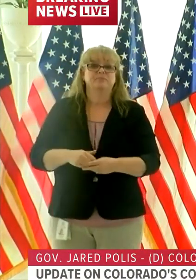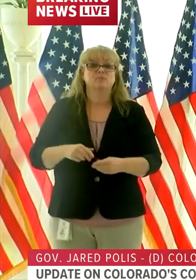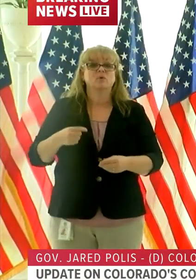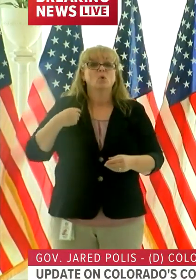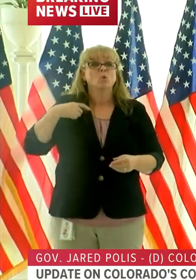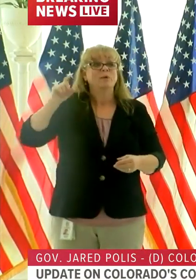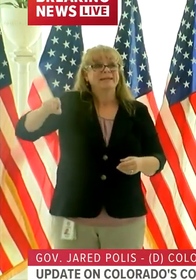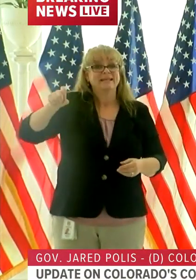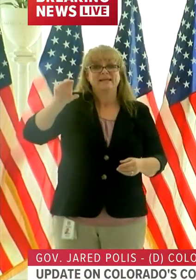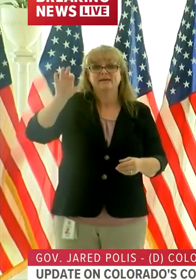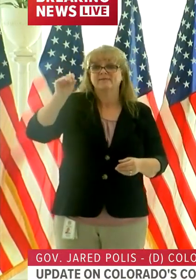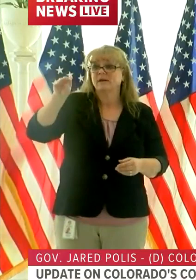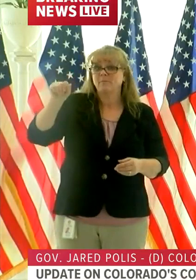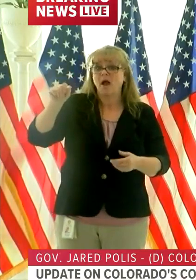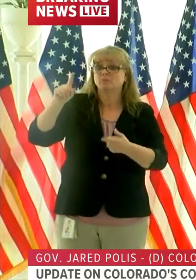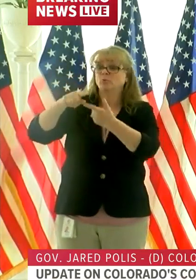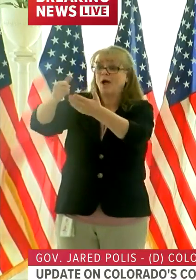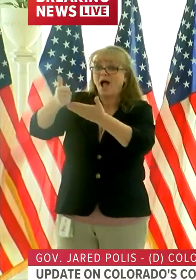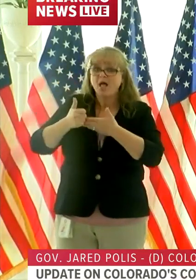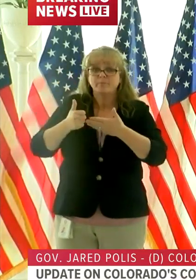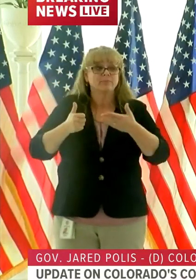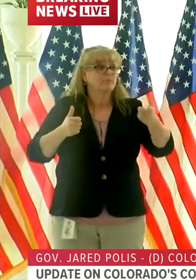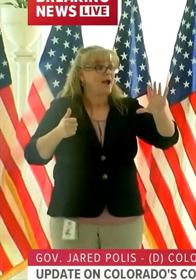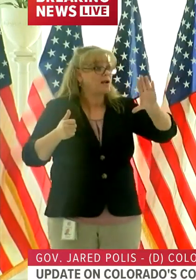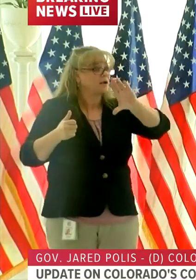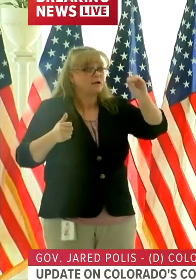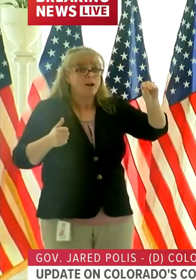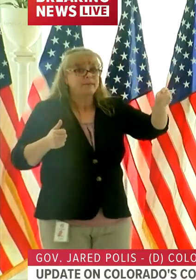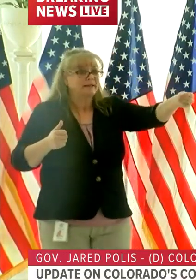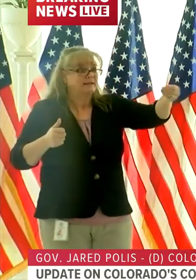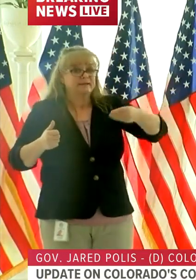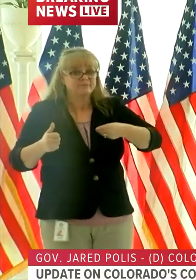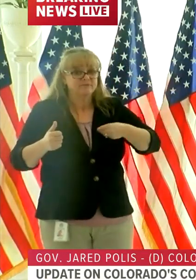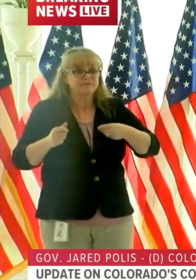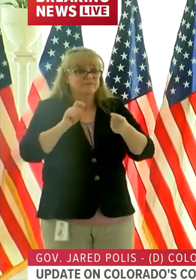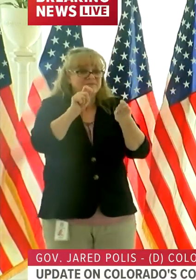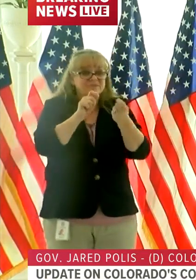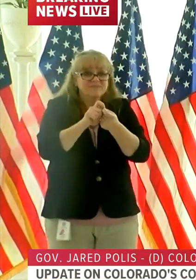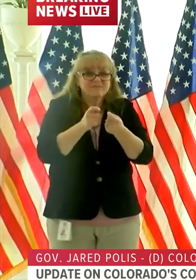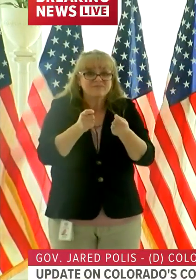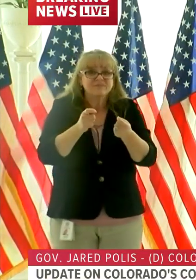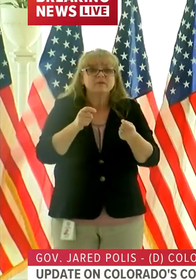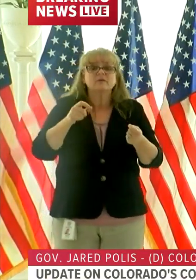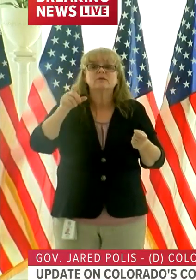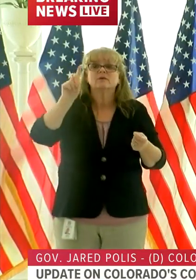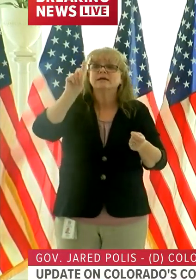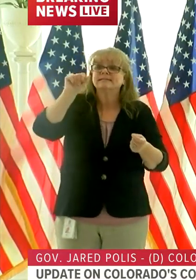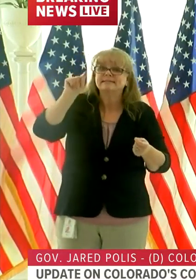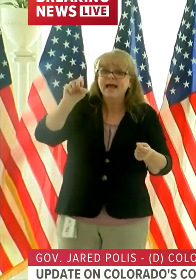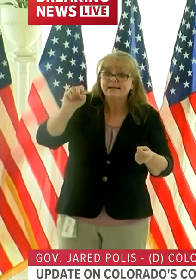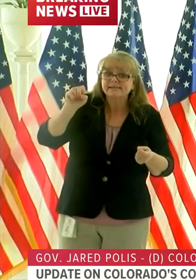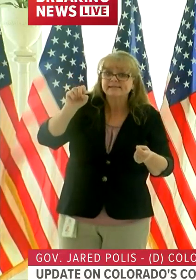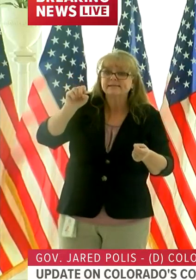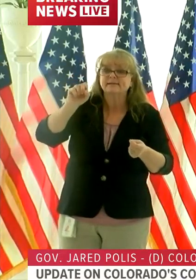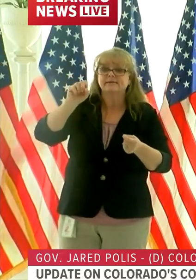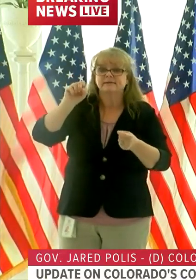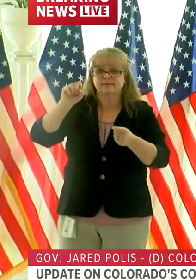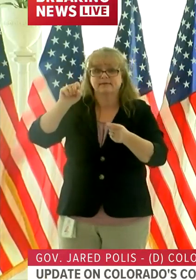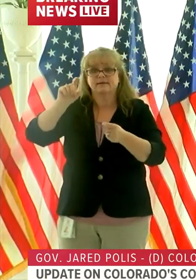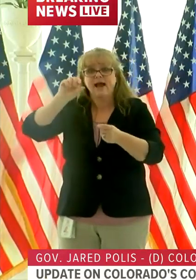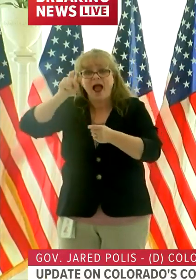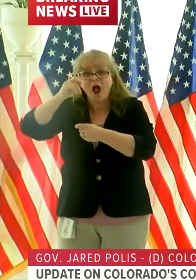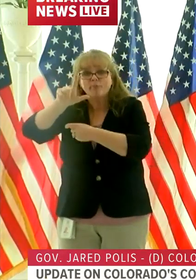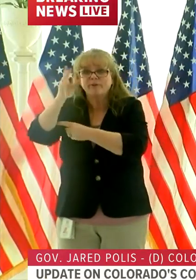same thing. On this date, you know, on April 14th, this many masks, this location will